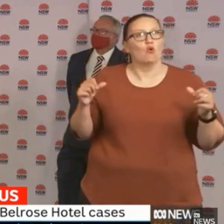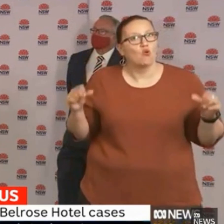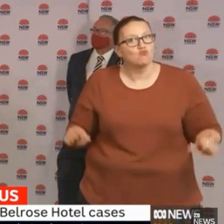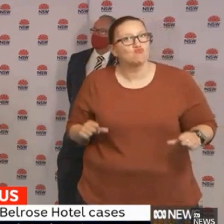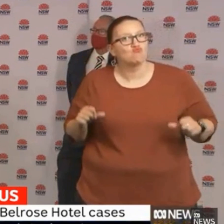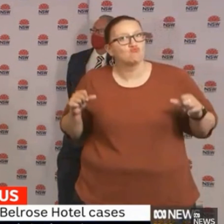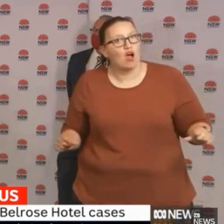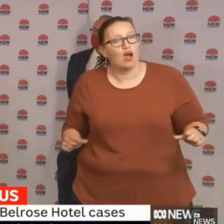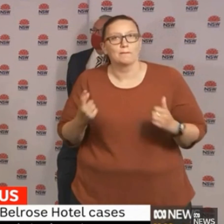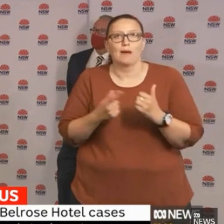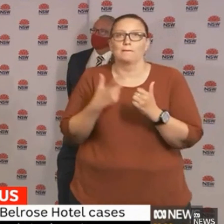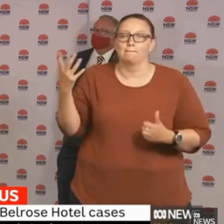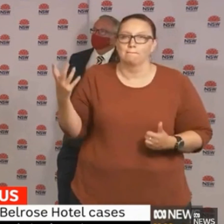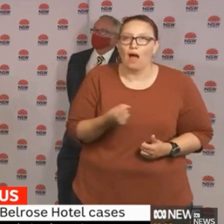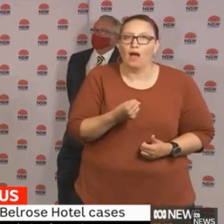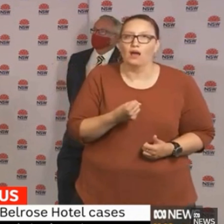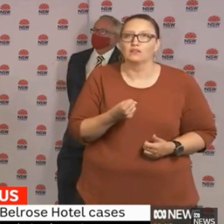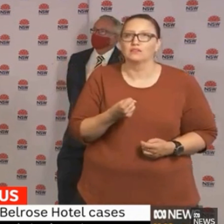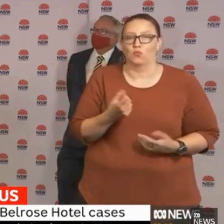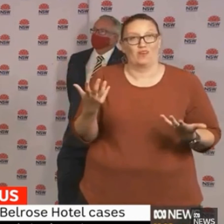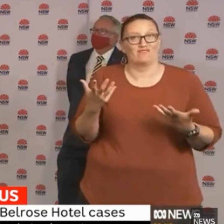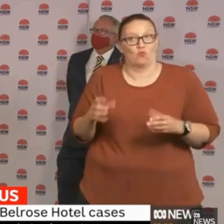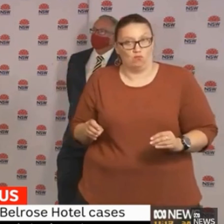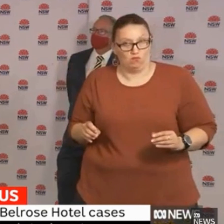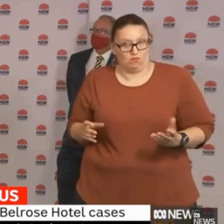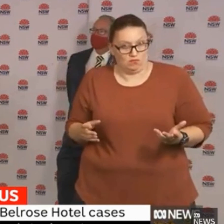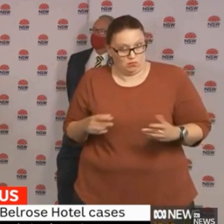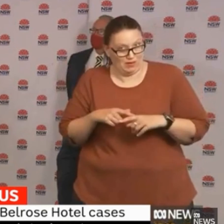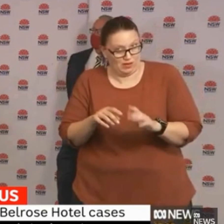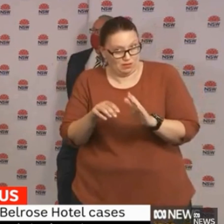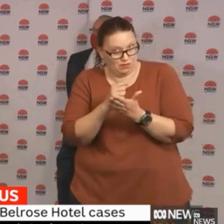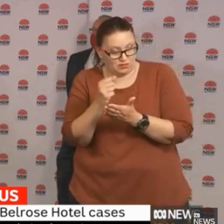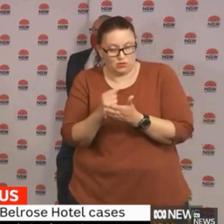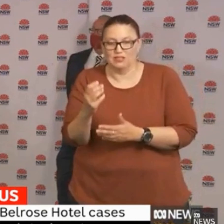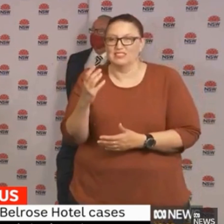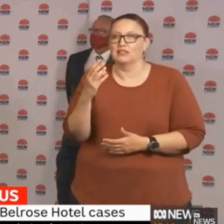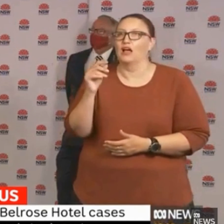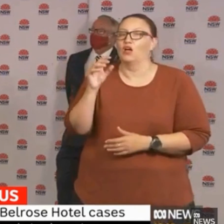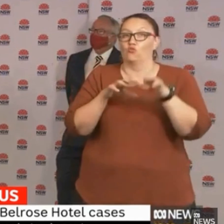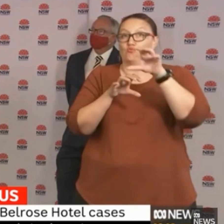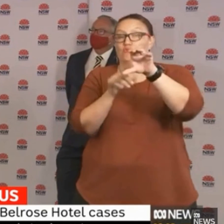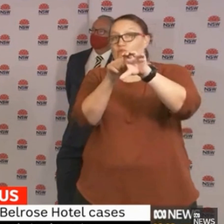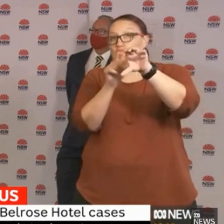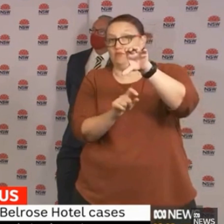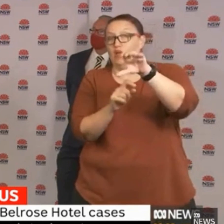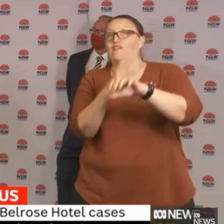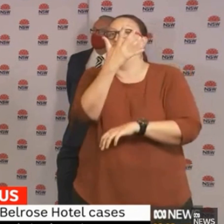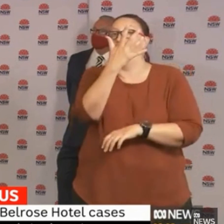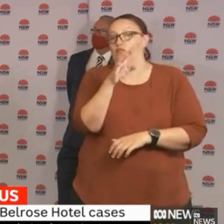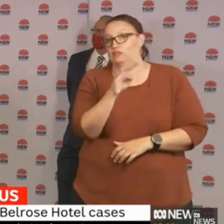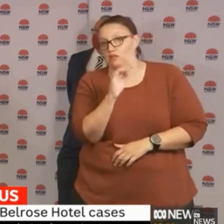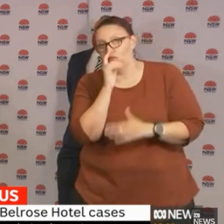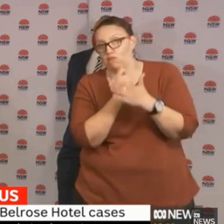is okay so long as you stick to groups of, depending on where you are, gatherings of no more than 5 or 10 if you're on the Northern